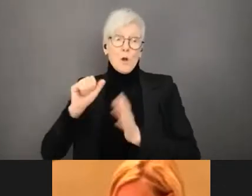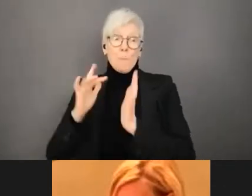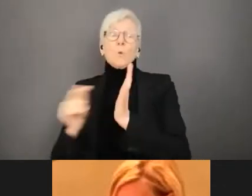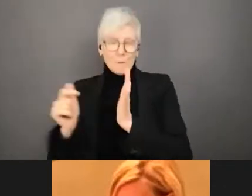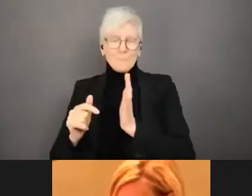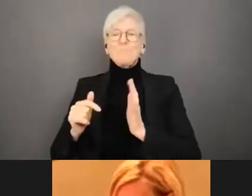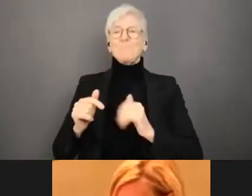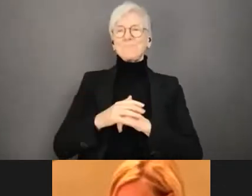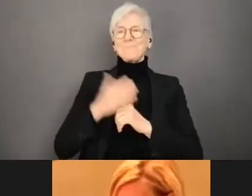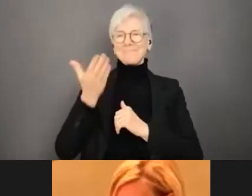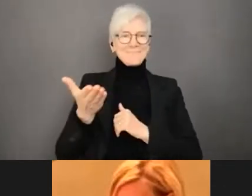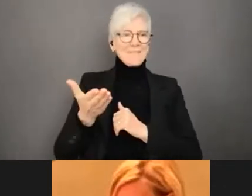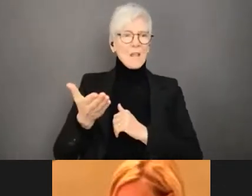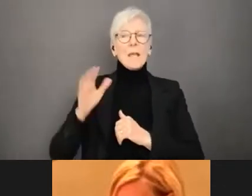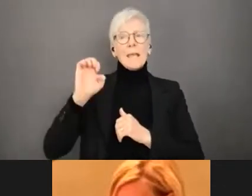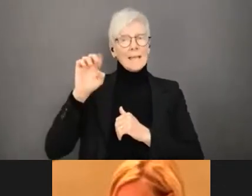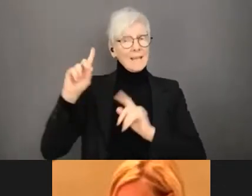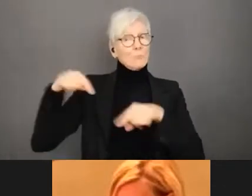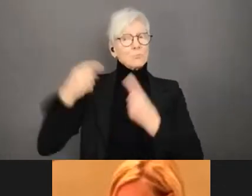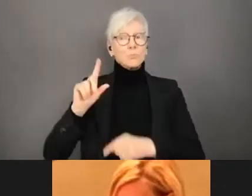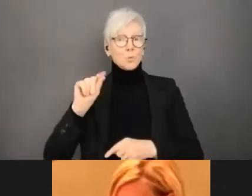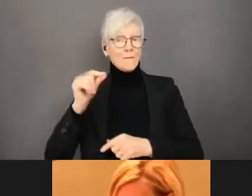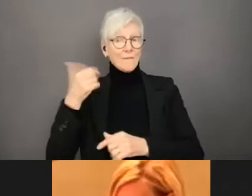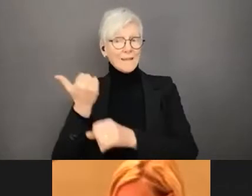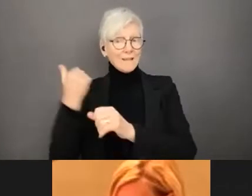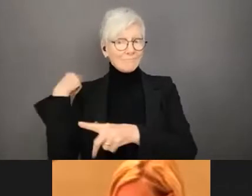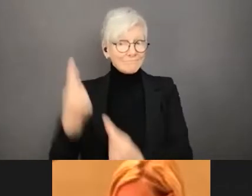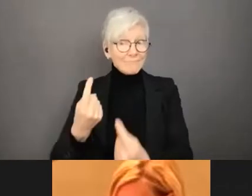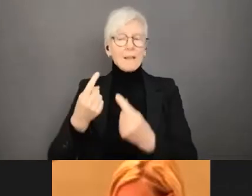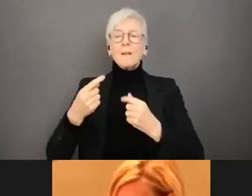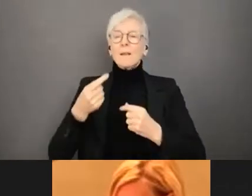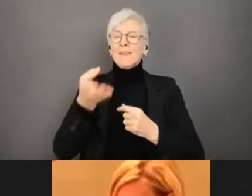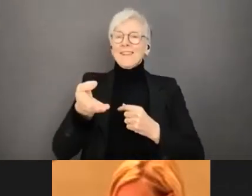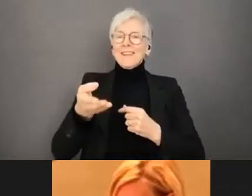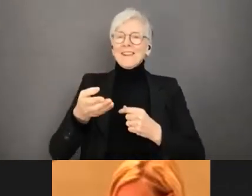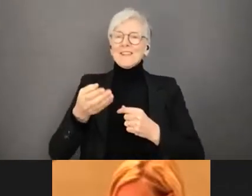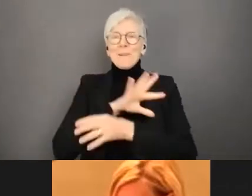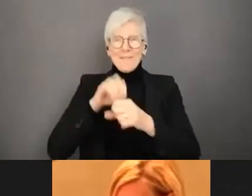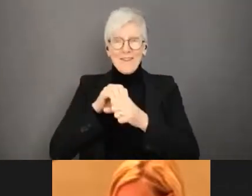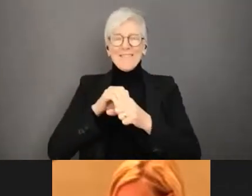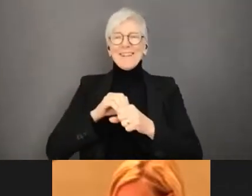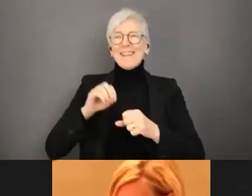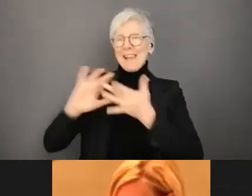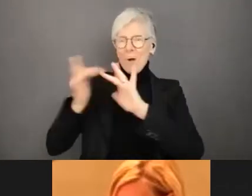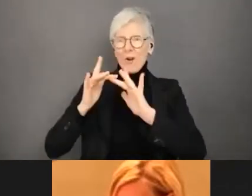So Benedict has been the ED since 2015 and became, or she's been involved with the network since 2015 and became the ED in